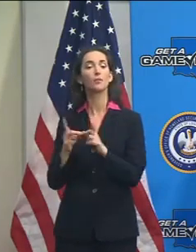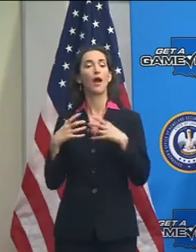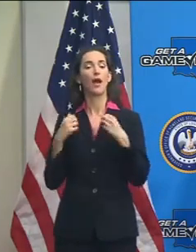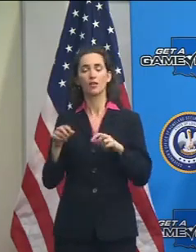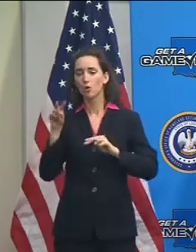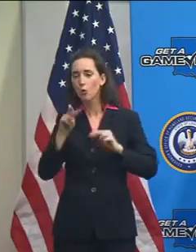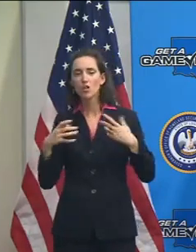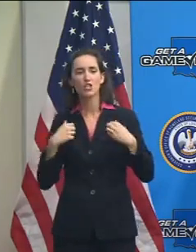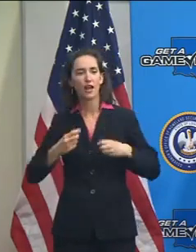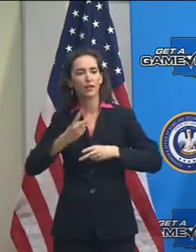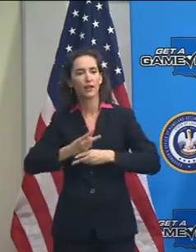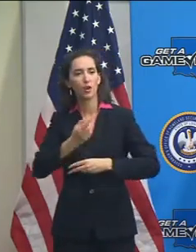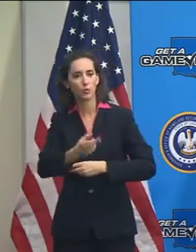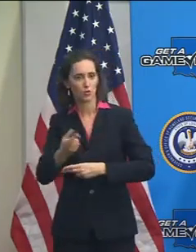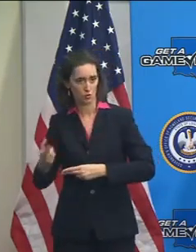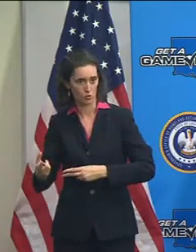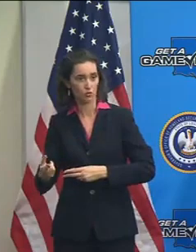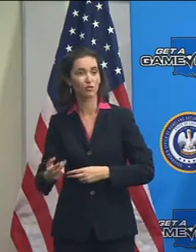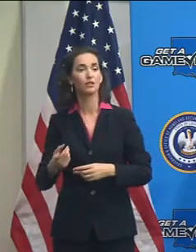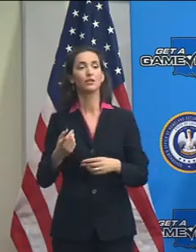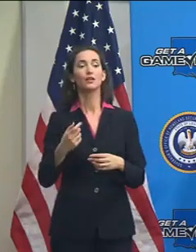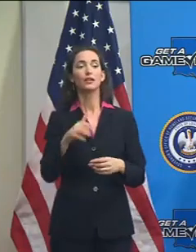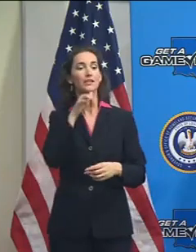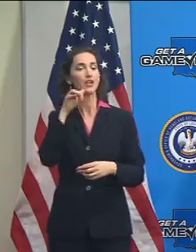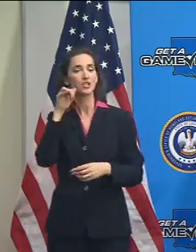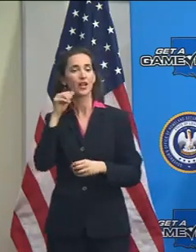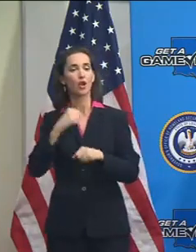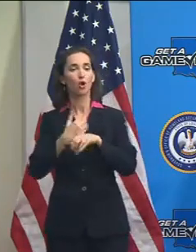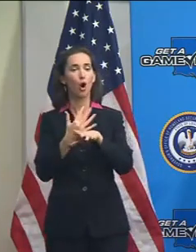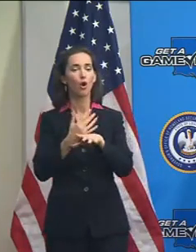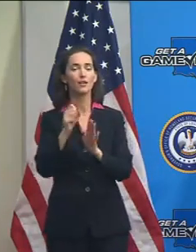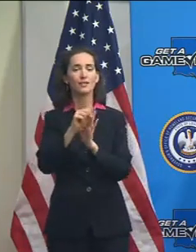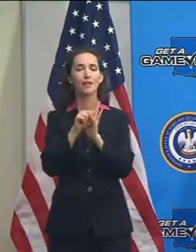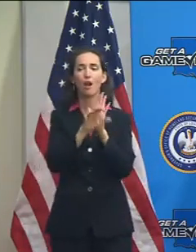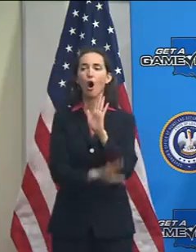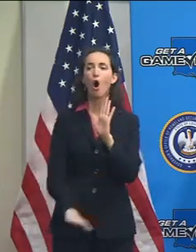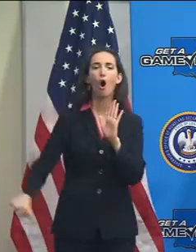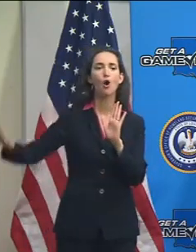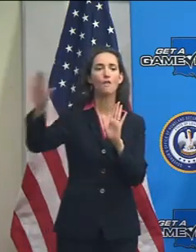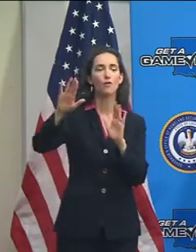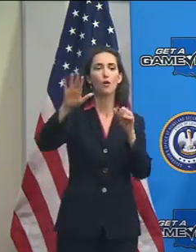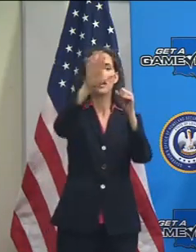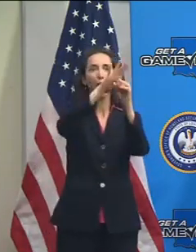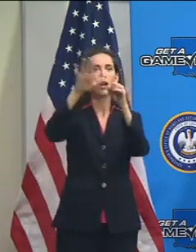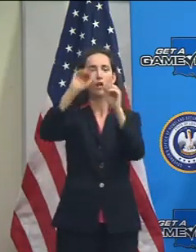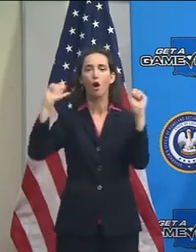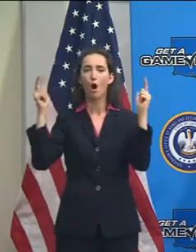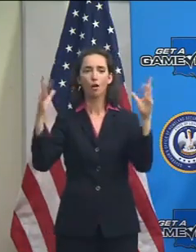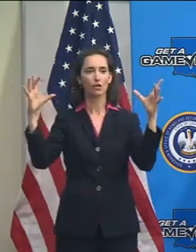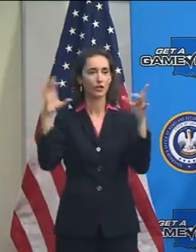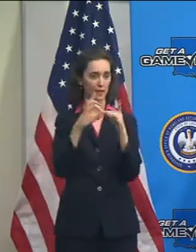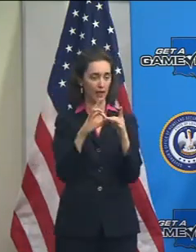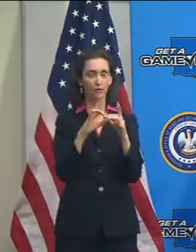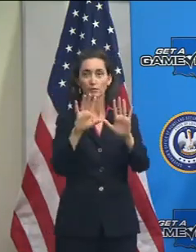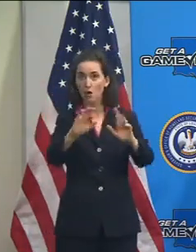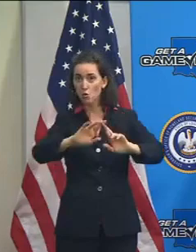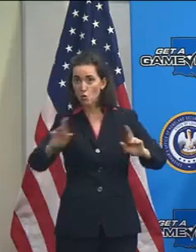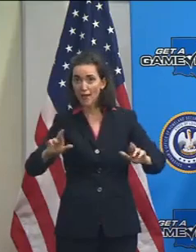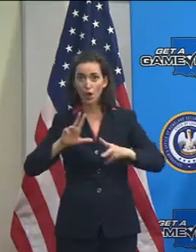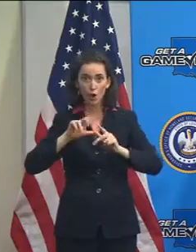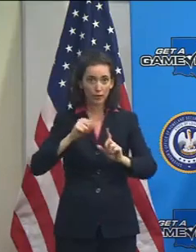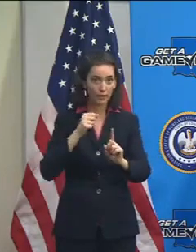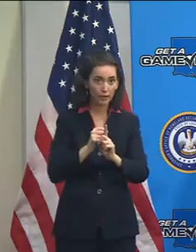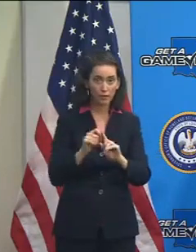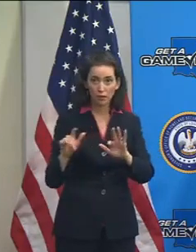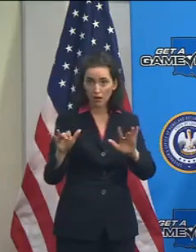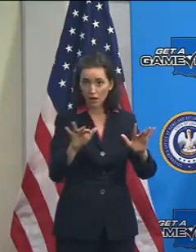state. Held a statewide call yesterday with all regions and stakeholders to ensure readiness for storm impacts,